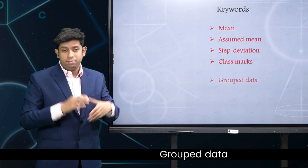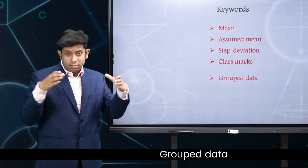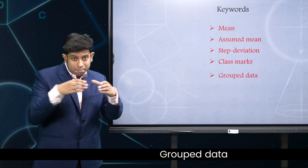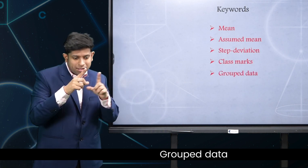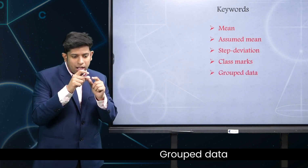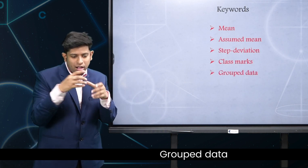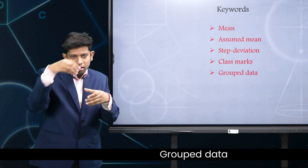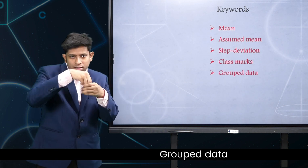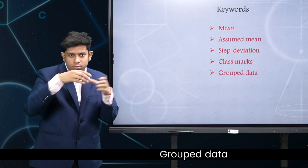grouped data,